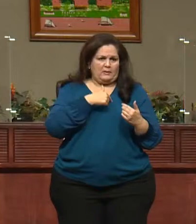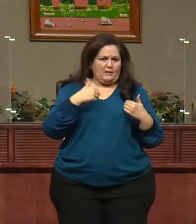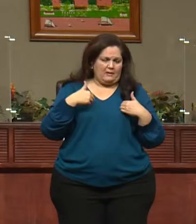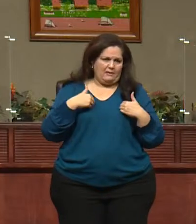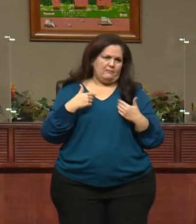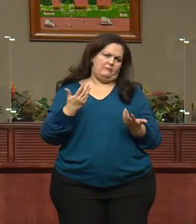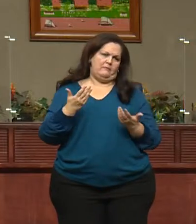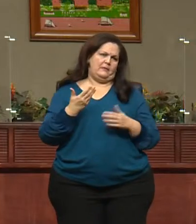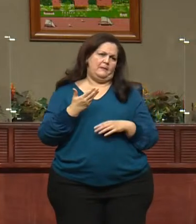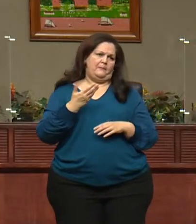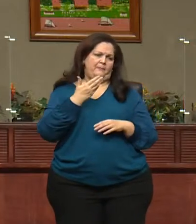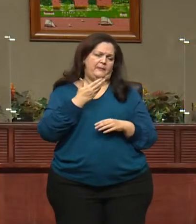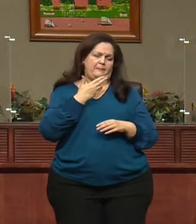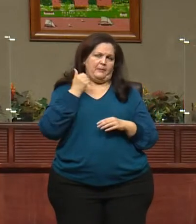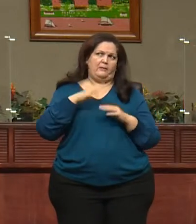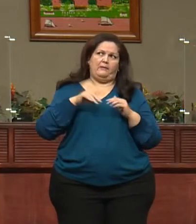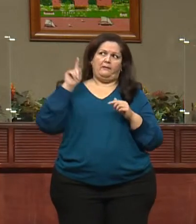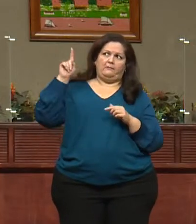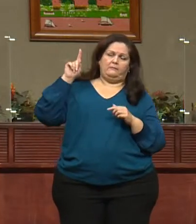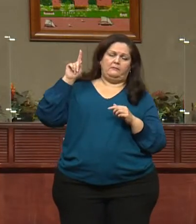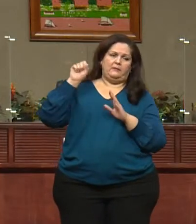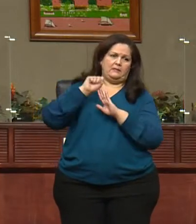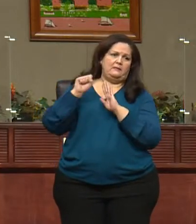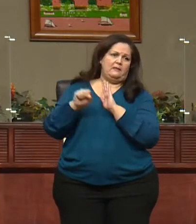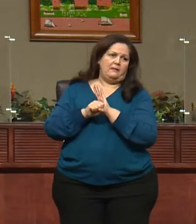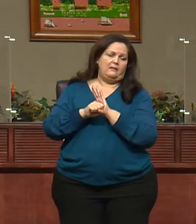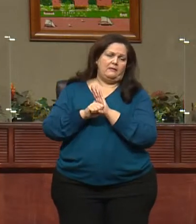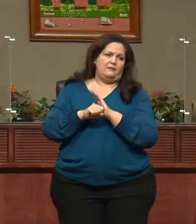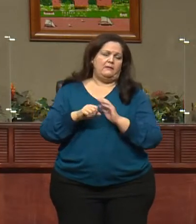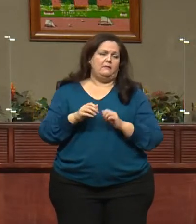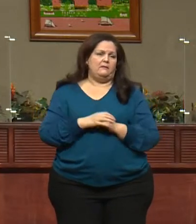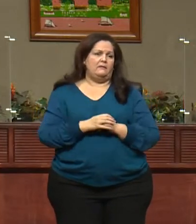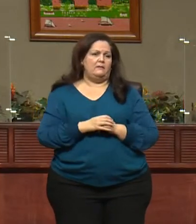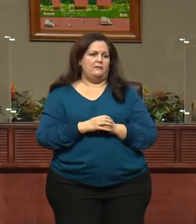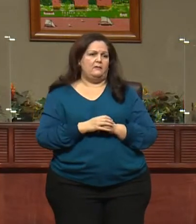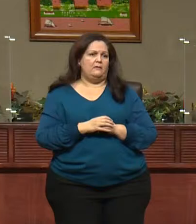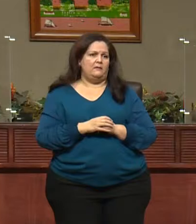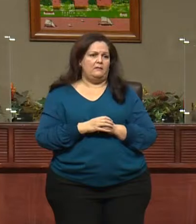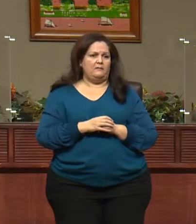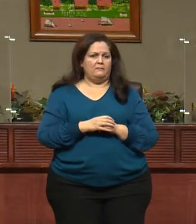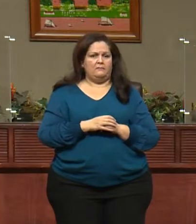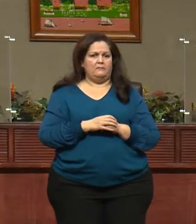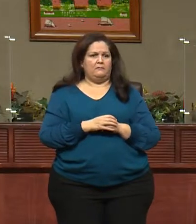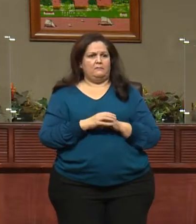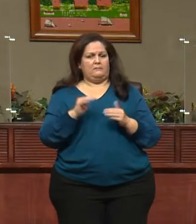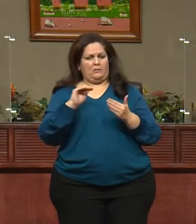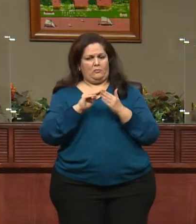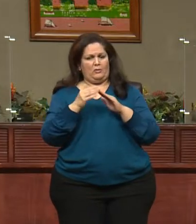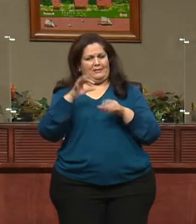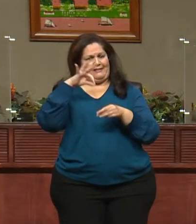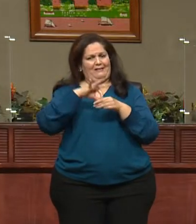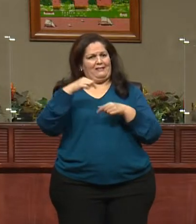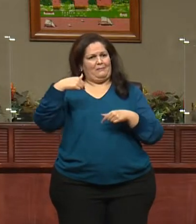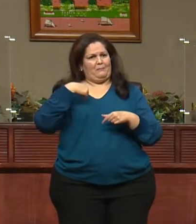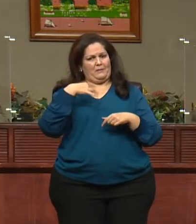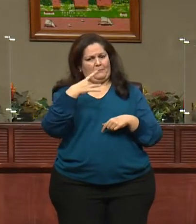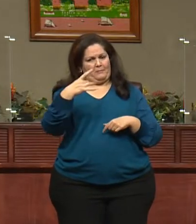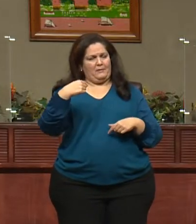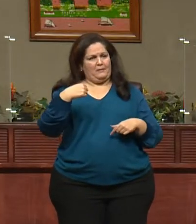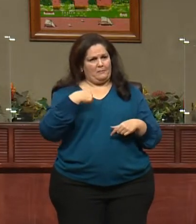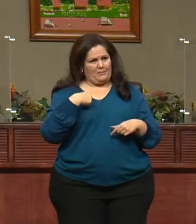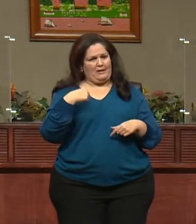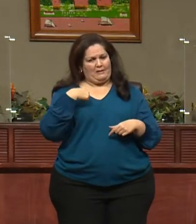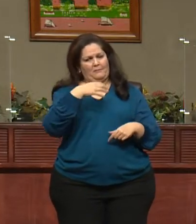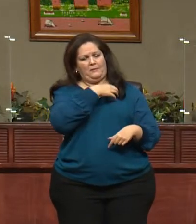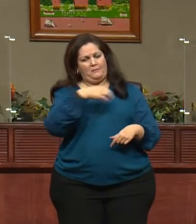better. And so as an elected member of this community and as the Orange County